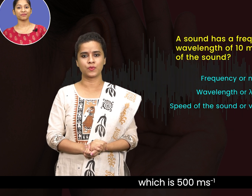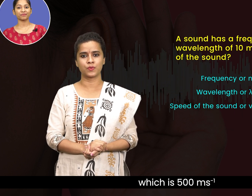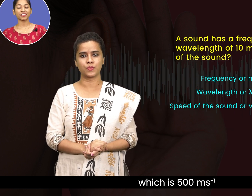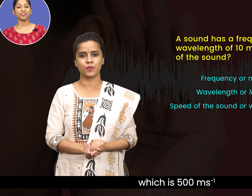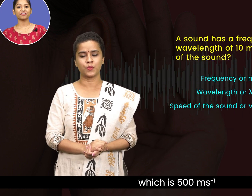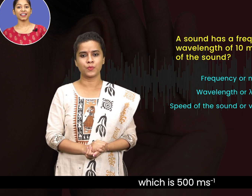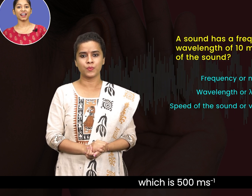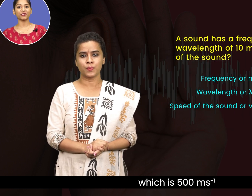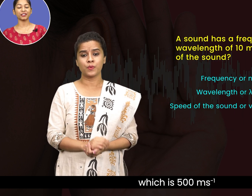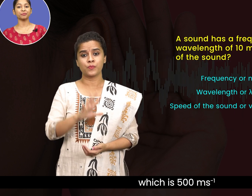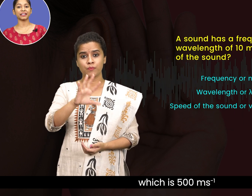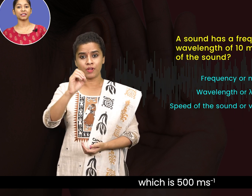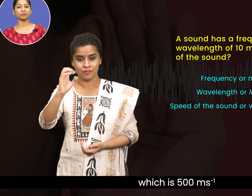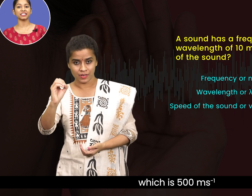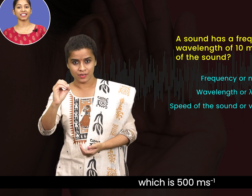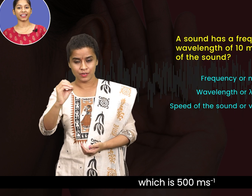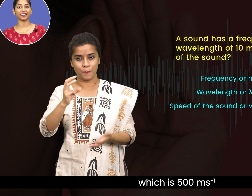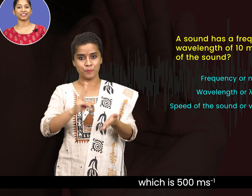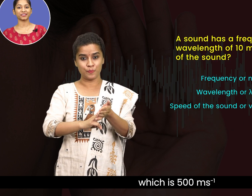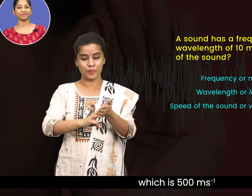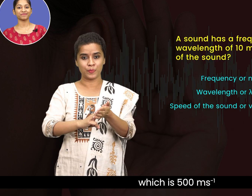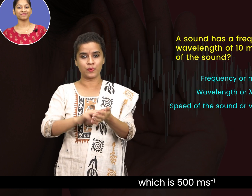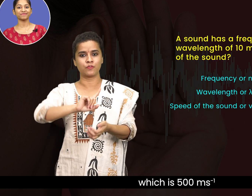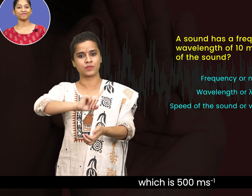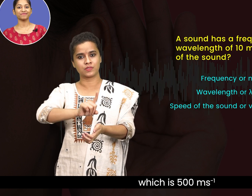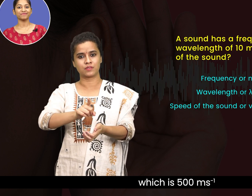is 500 meter per second.